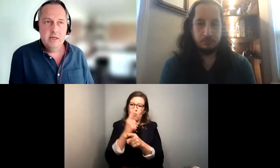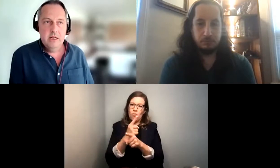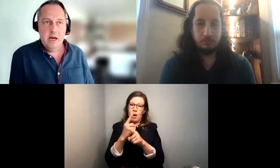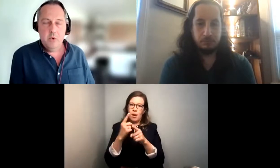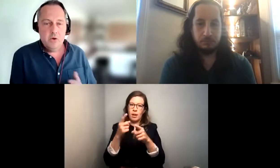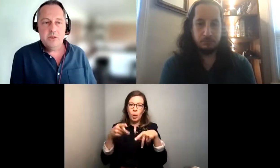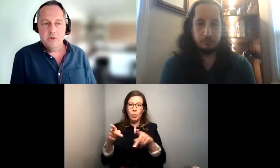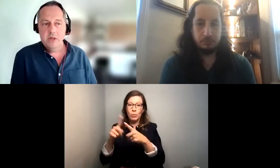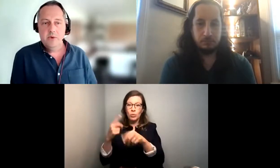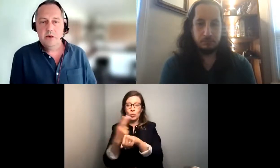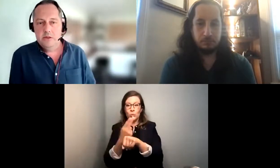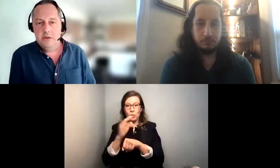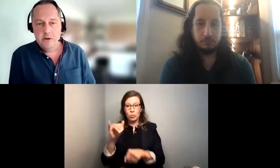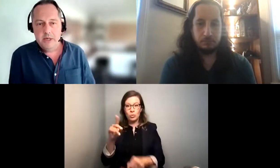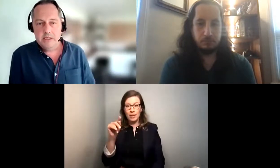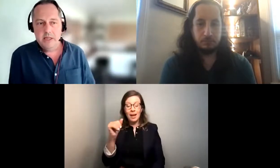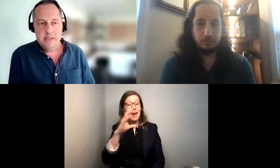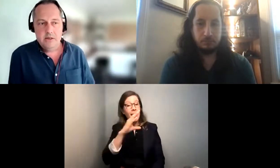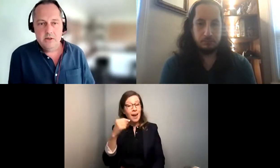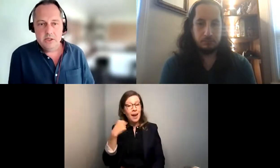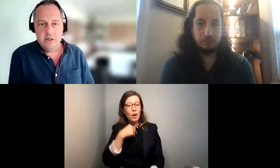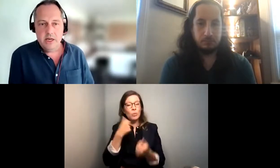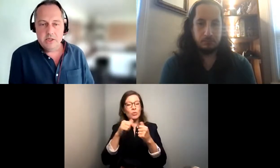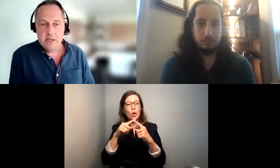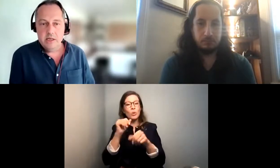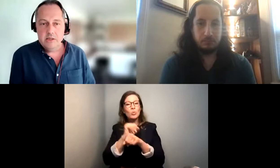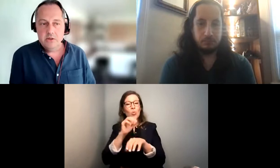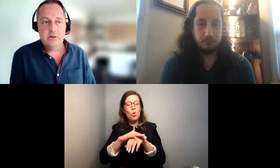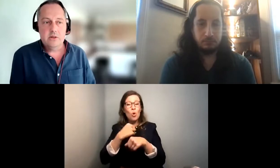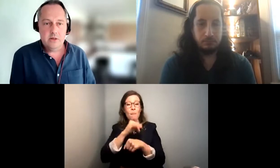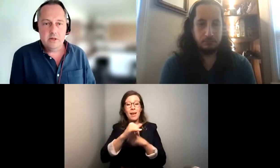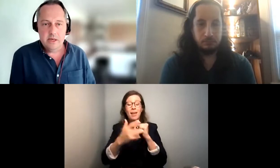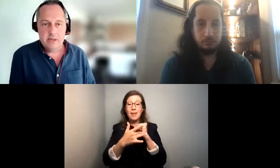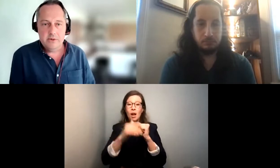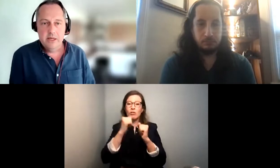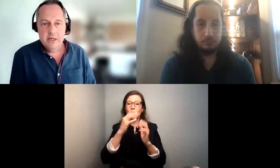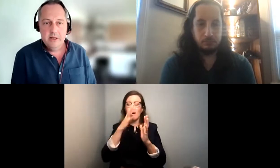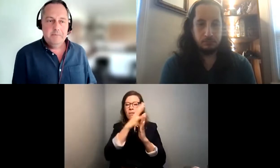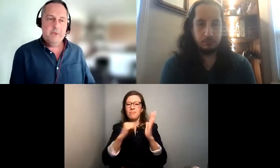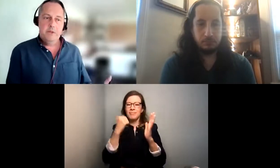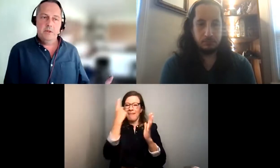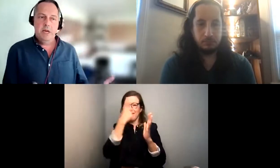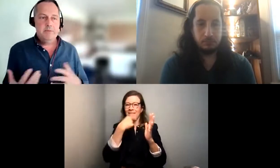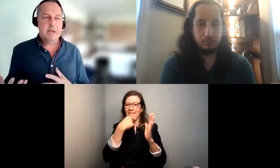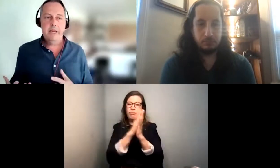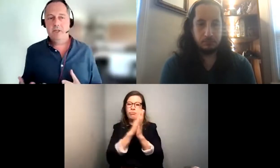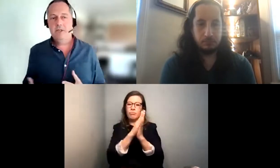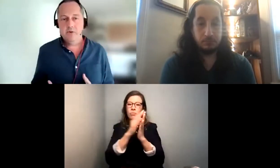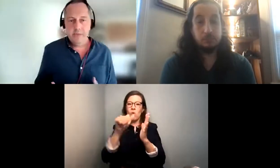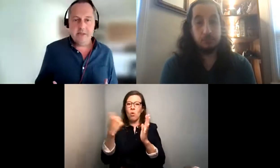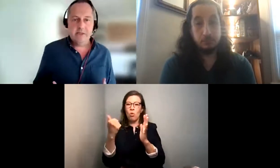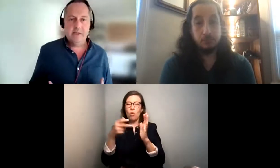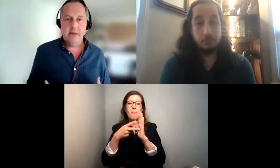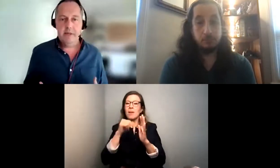data. And we're also trying to work on anonymizing that technology so that actually it doesn't look like anybody. The applications